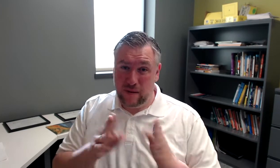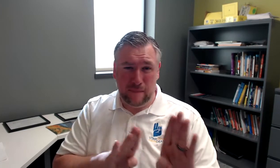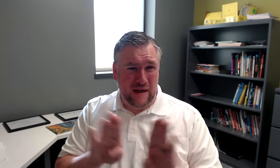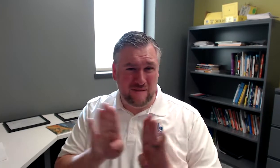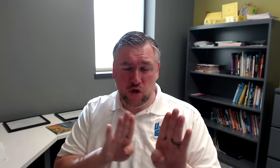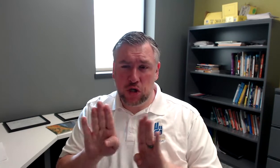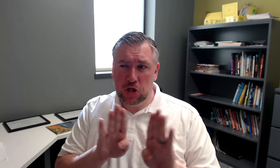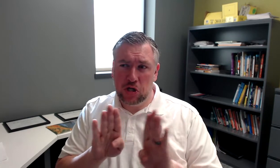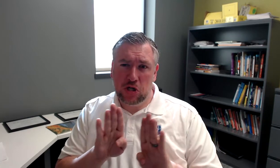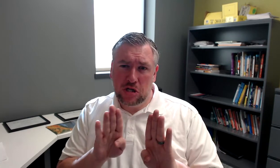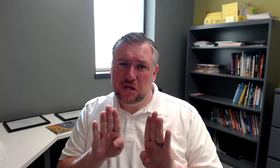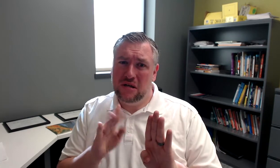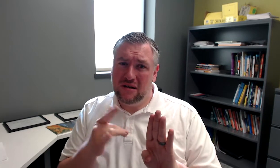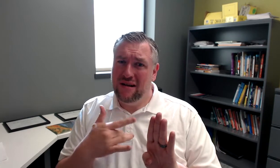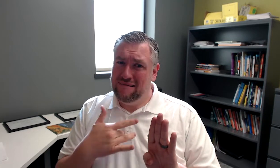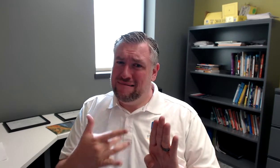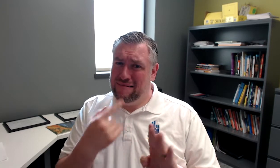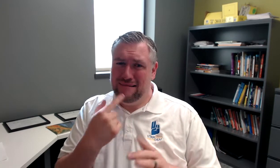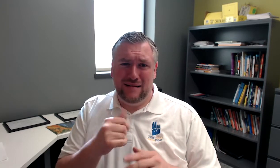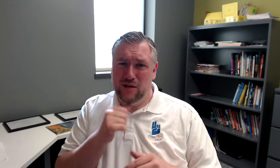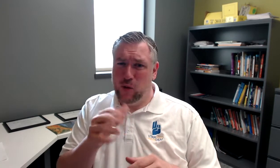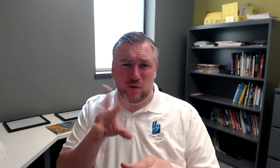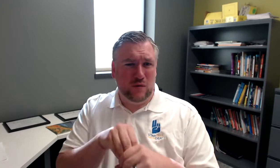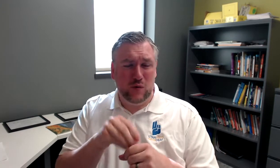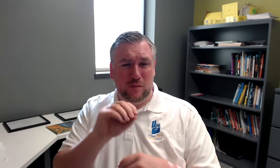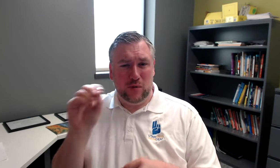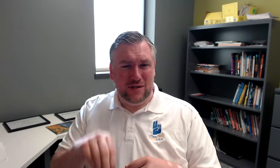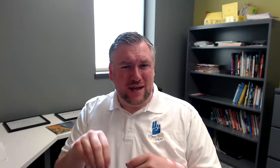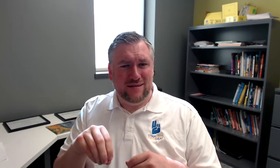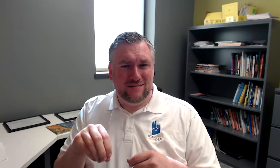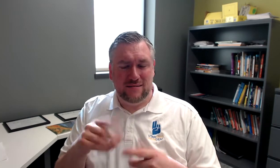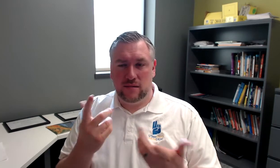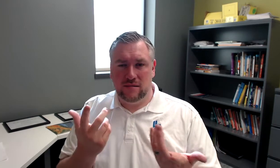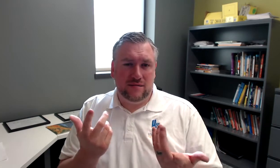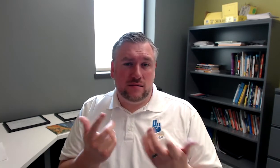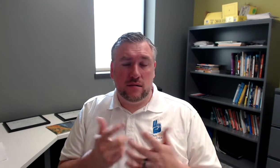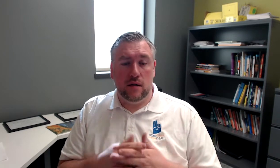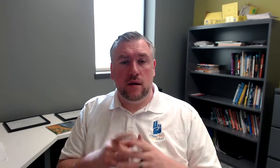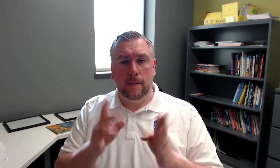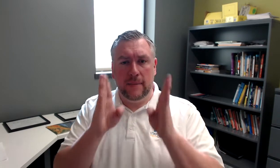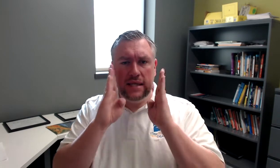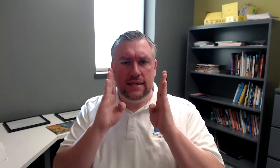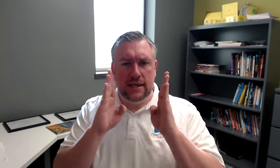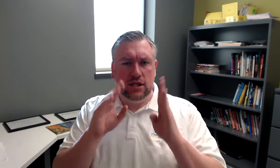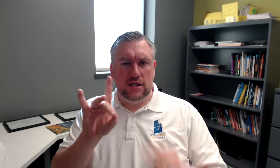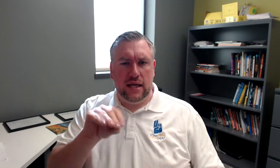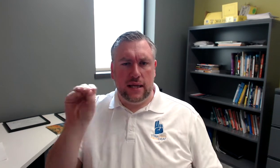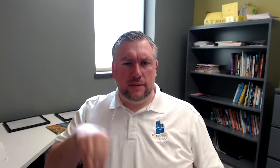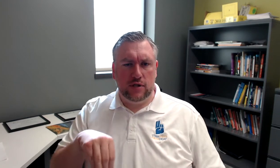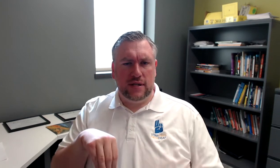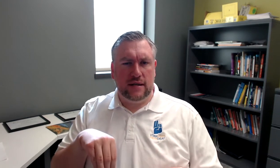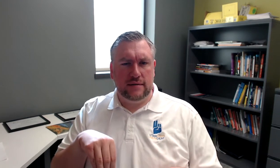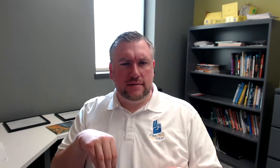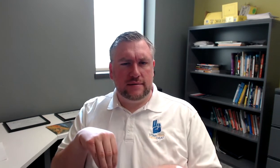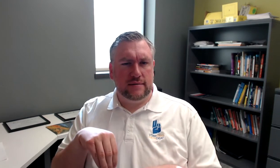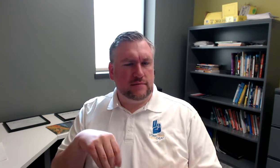percent. Honestly, things related to behavior typically don't need to include percents. Pay attention